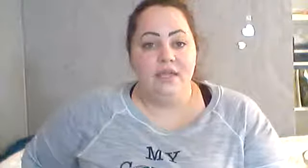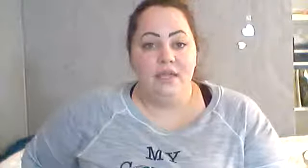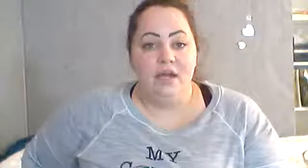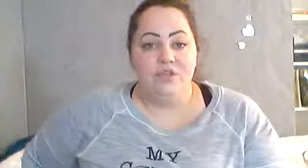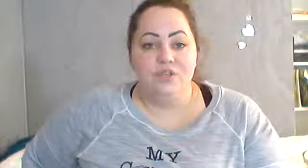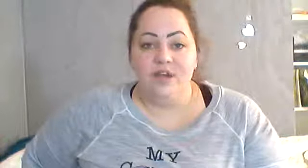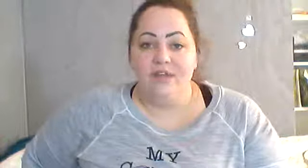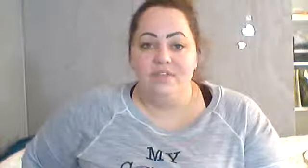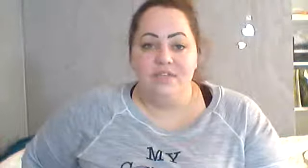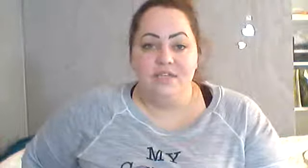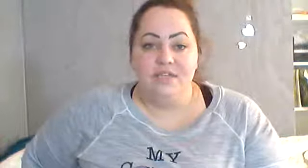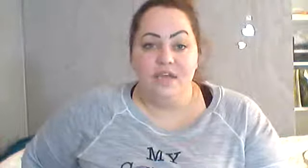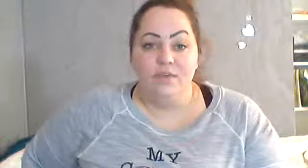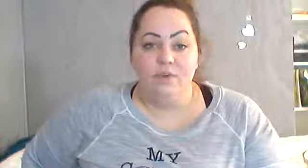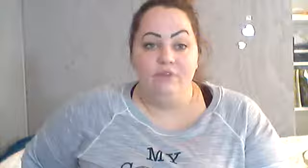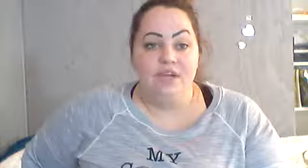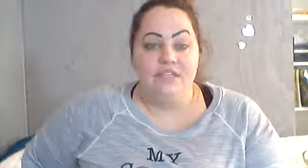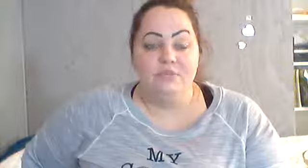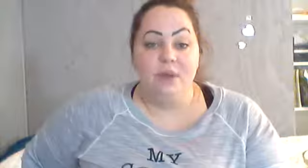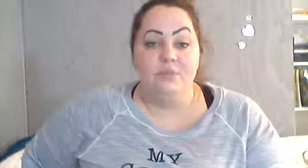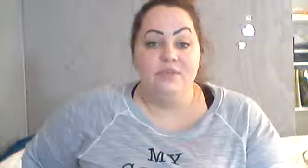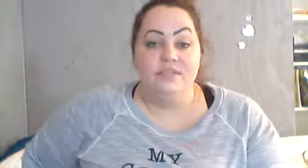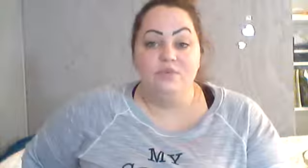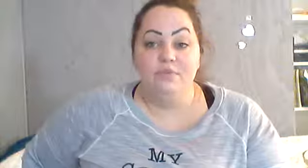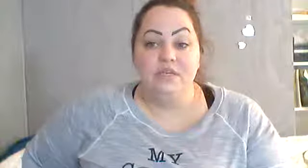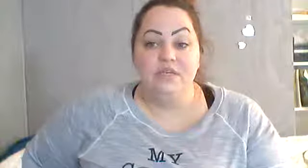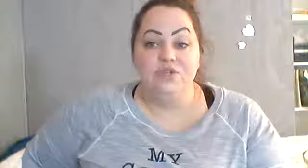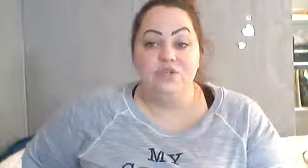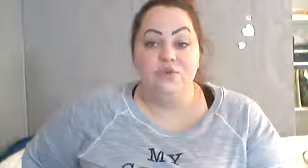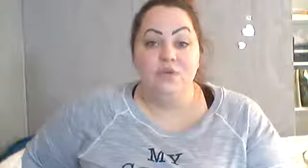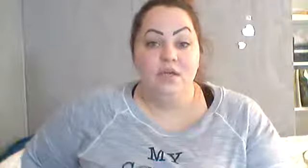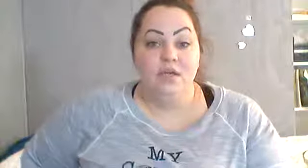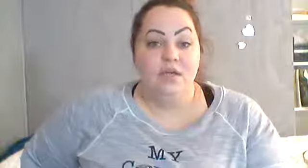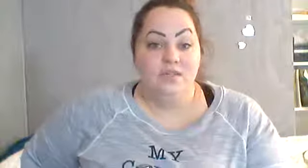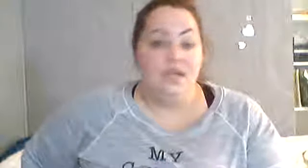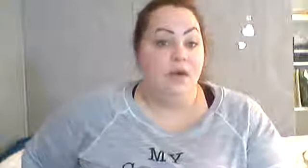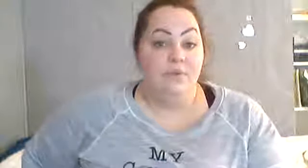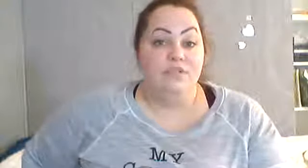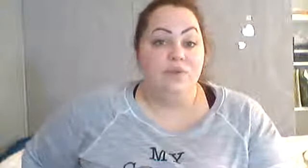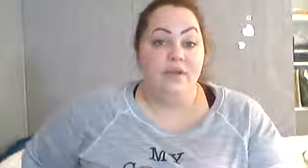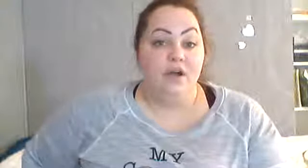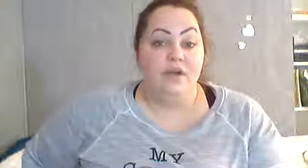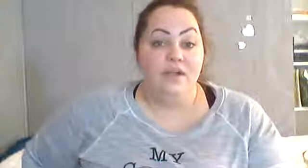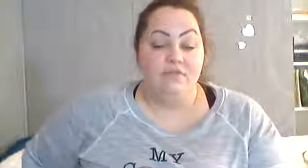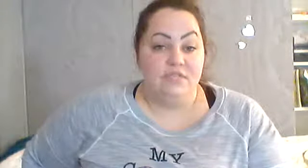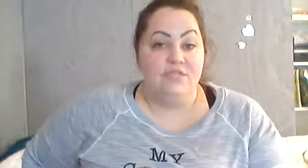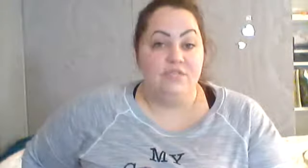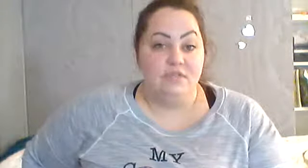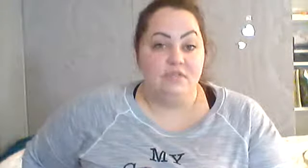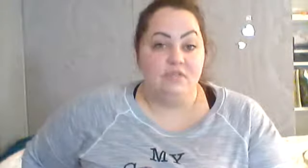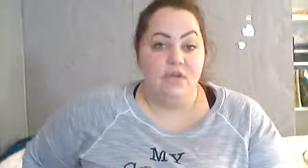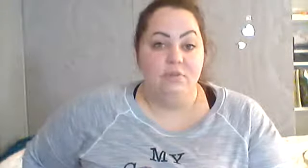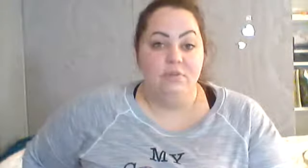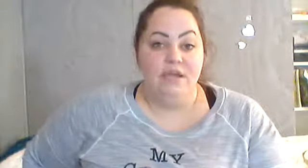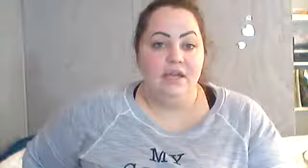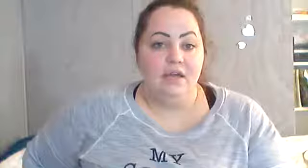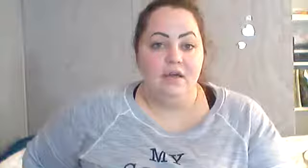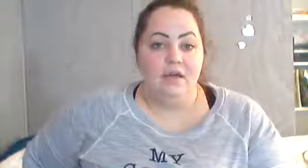then I'll start having things like one of your guys' pop quizzes will be to tell me what's going on in a conversation. I will play a